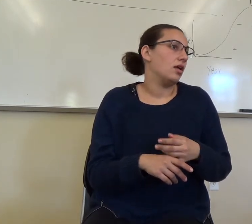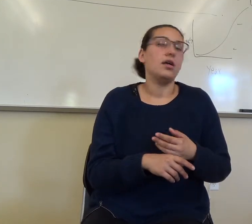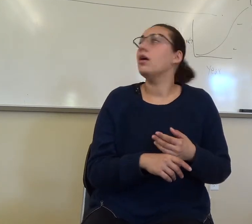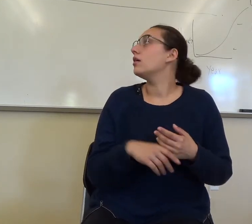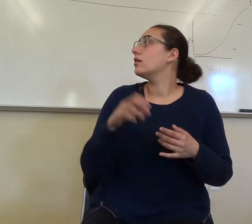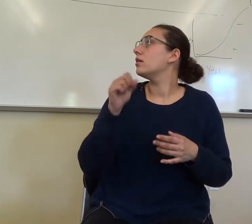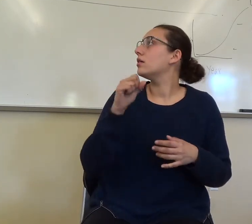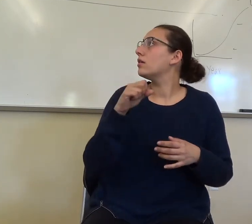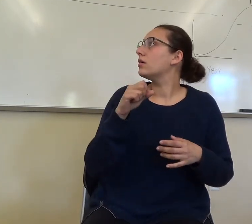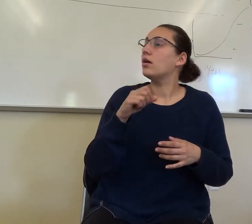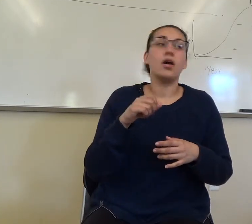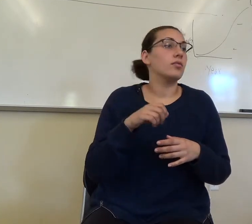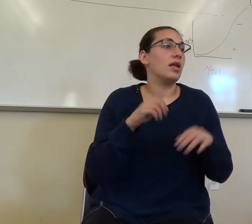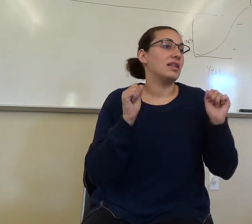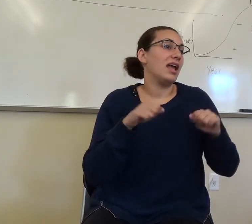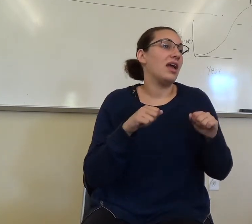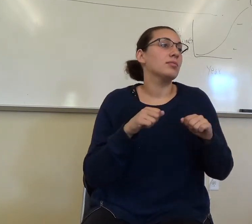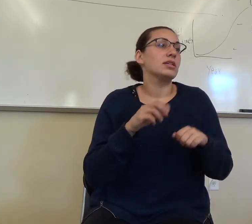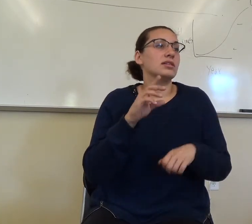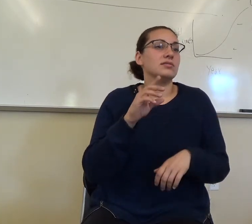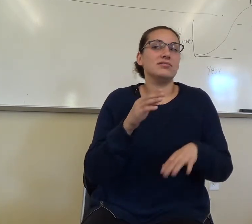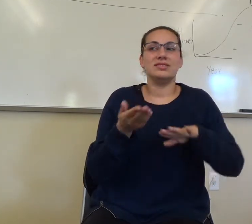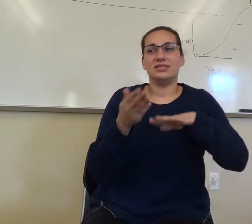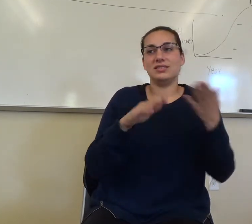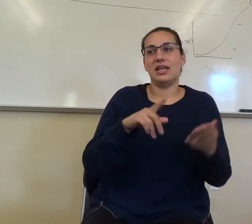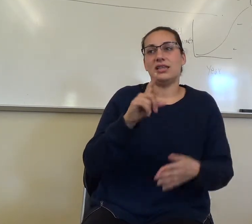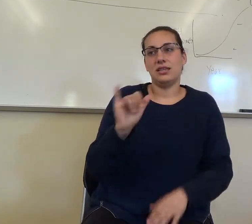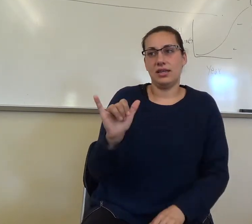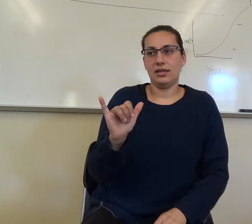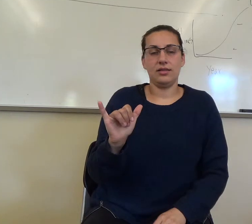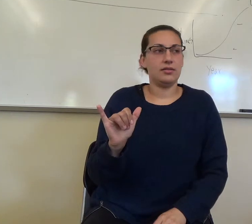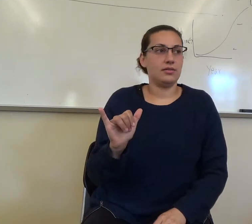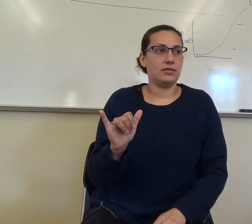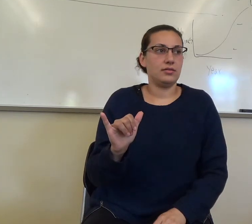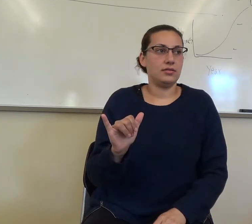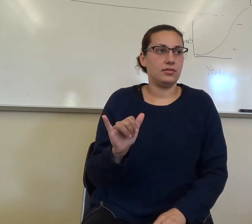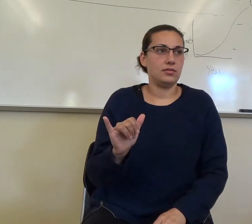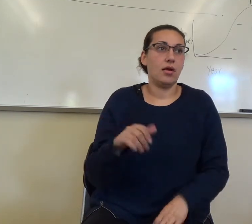helpful with clotting, dissolving clots, and killing pain.